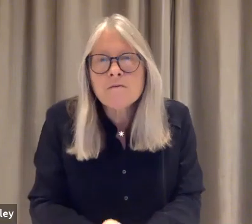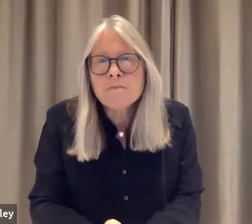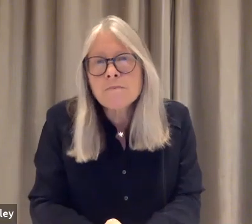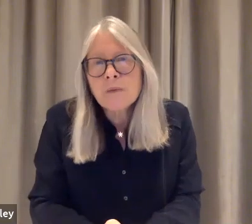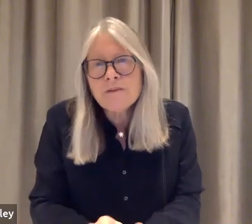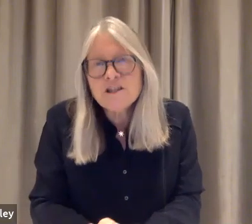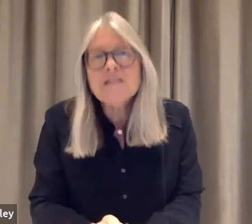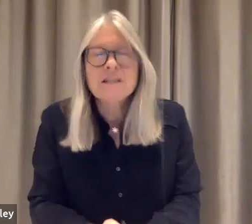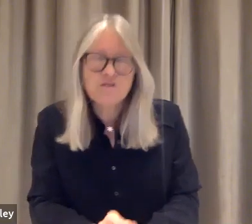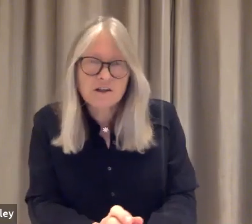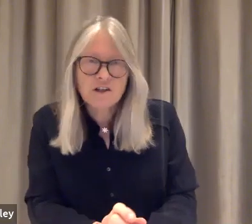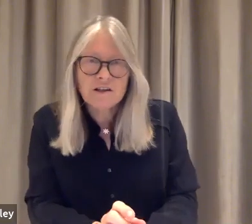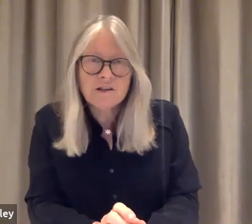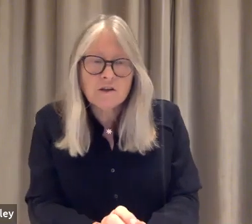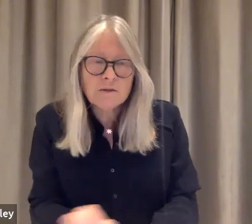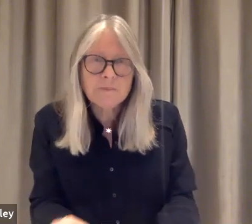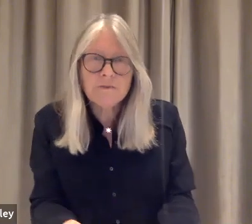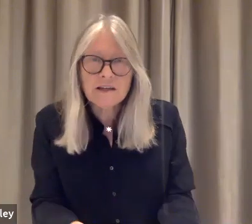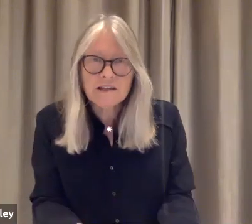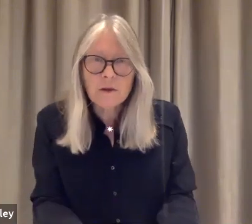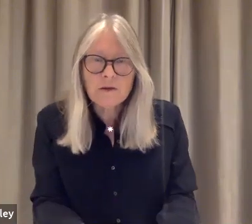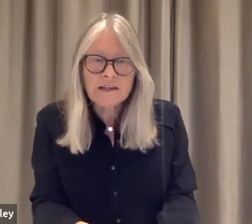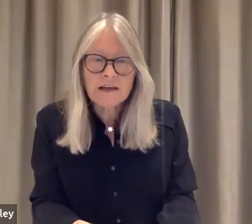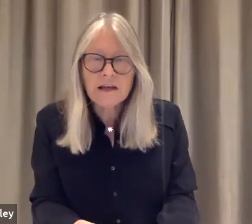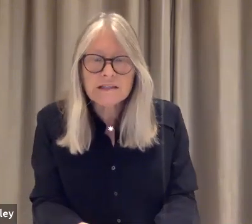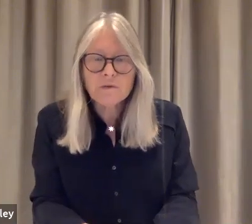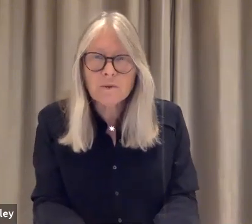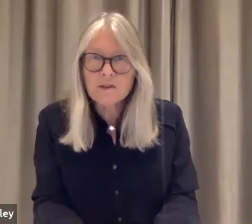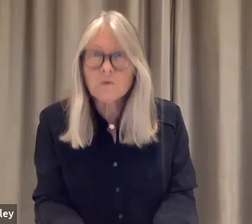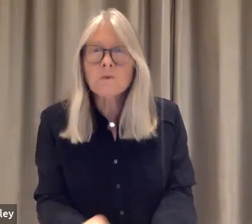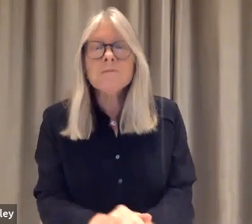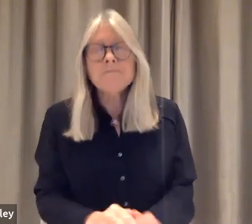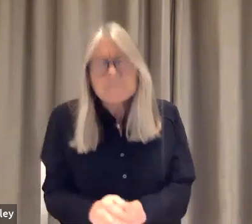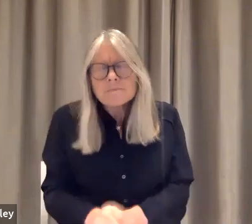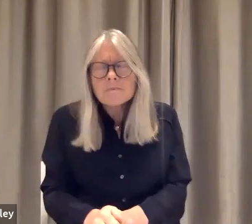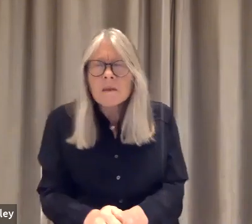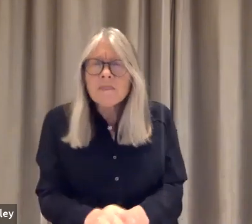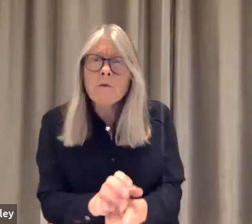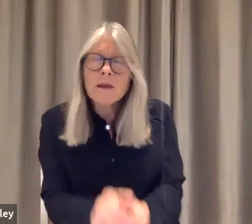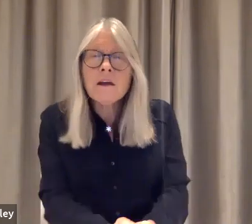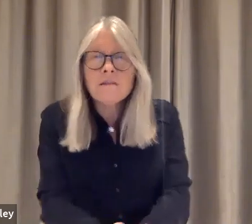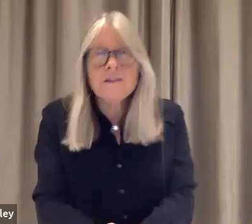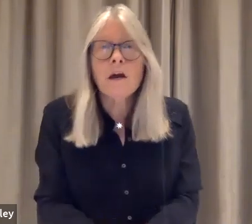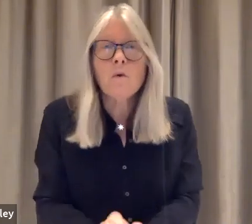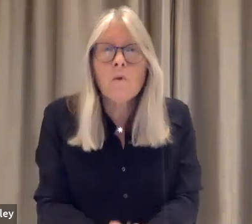kind of a gentle introduction to some of the signs that we're using at Silverwood School. There will be another video all